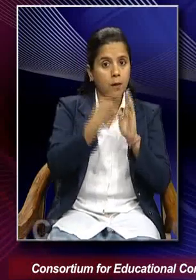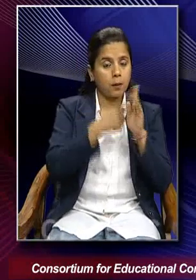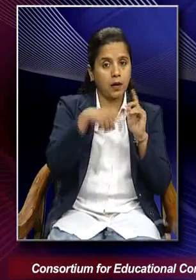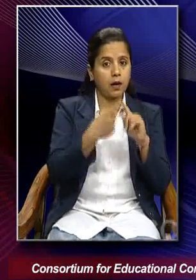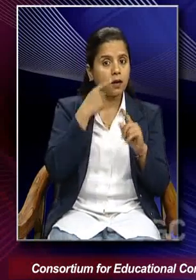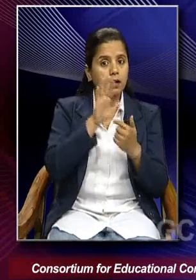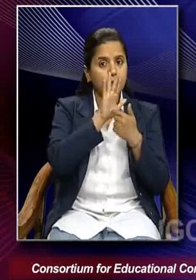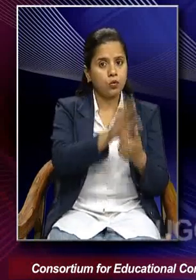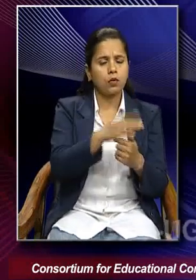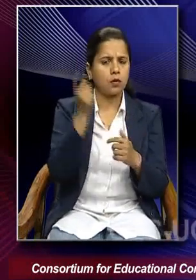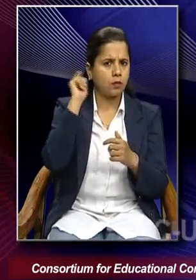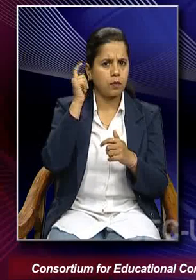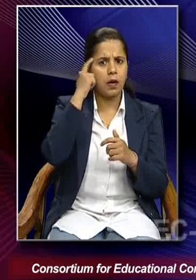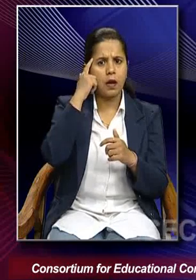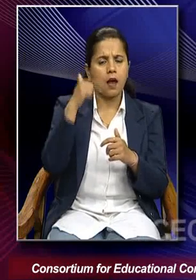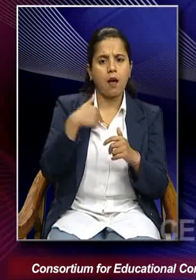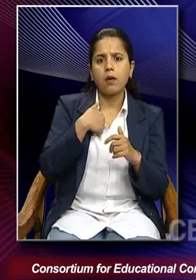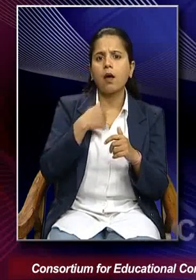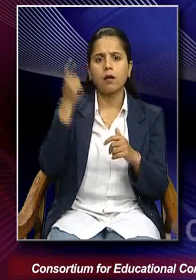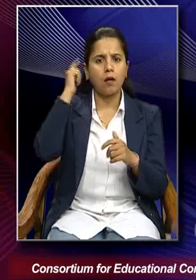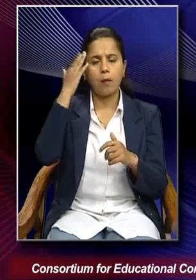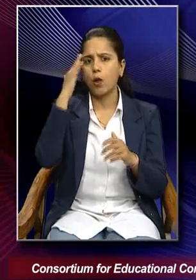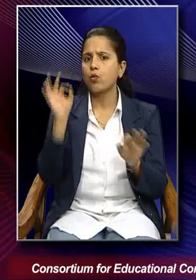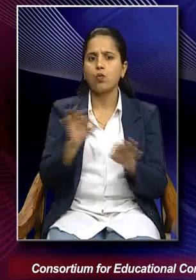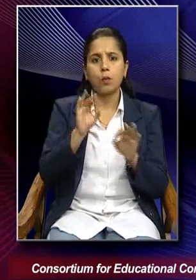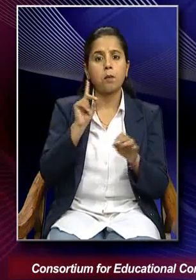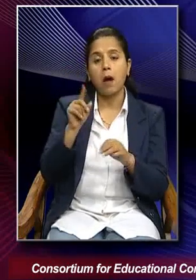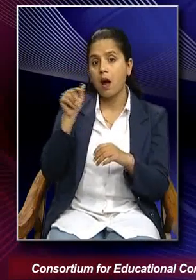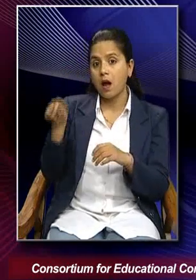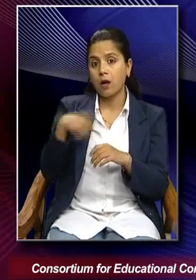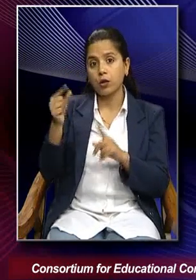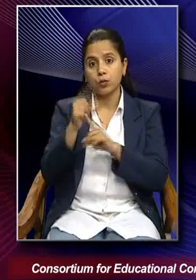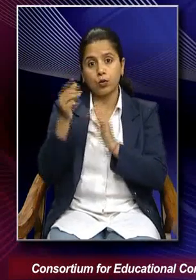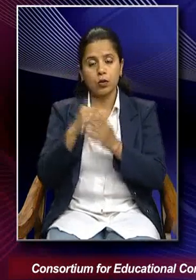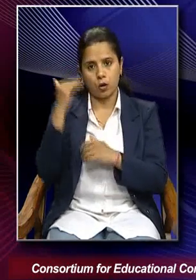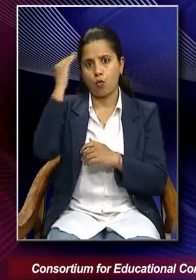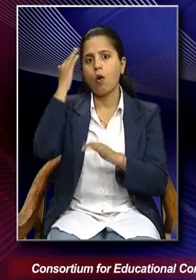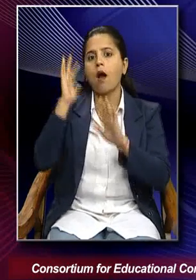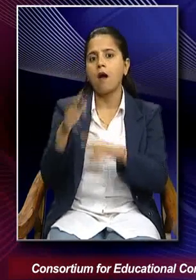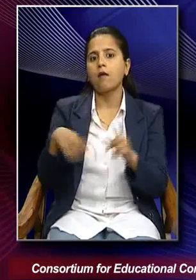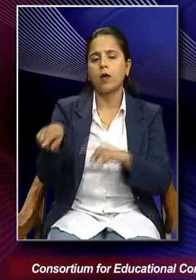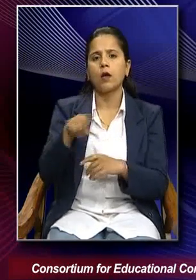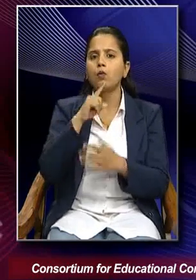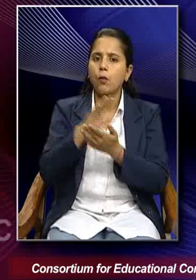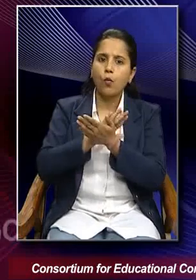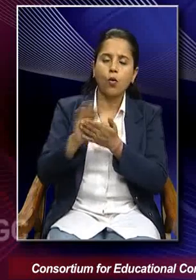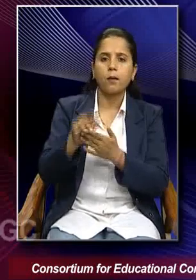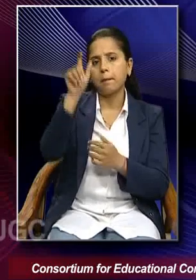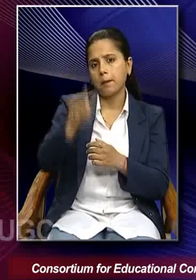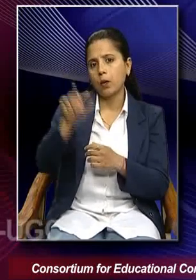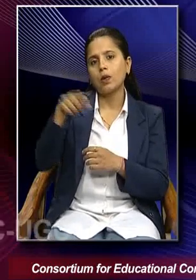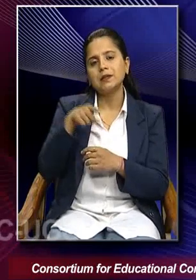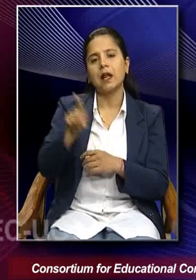represents the unconscious material element, while Purush represents consciousness or the pure individual